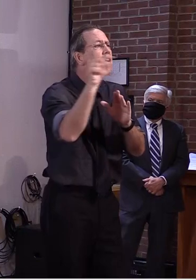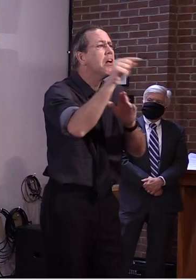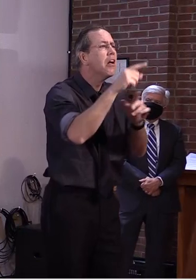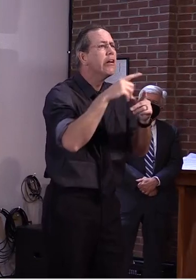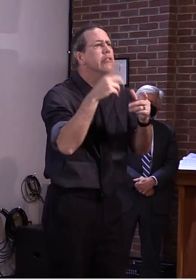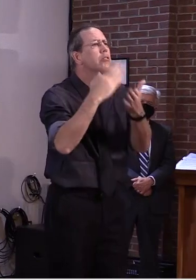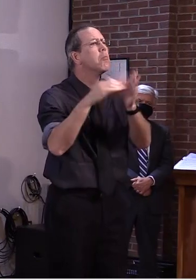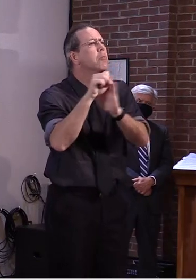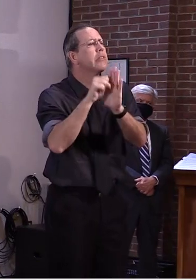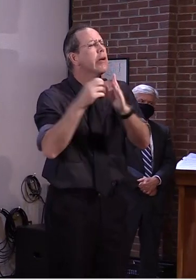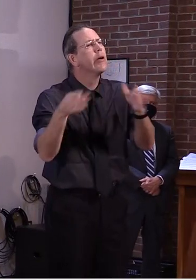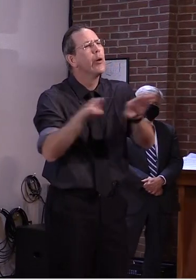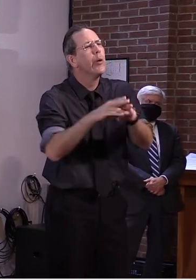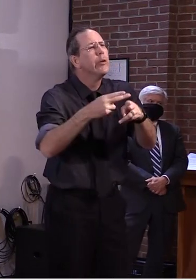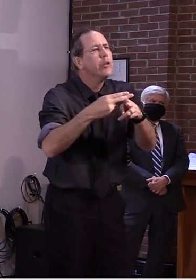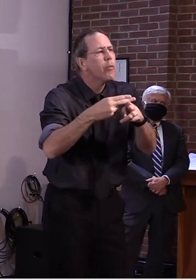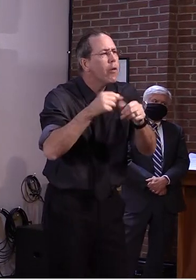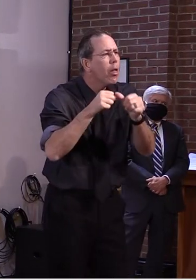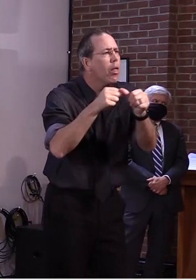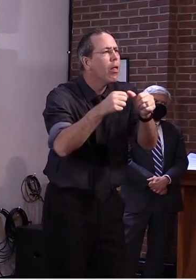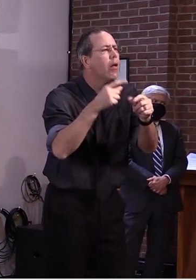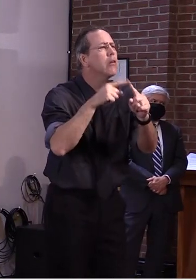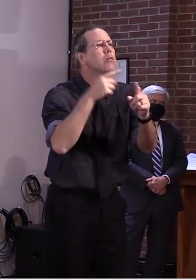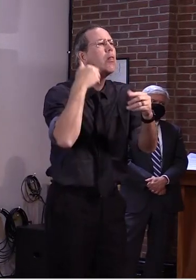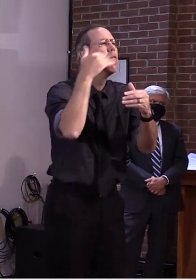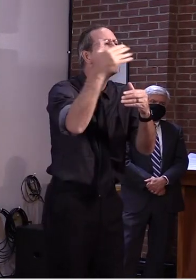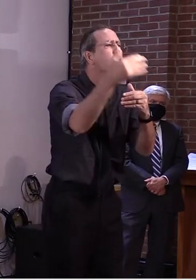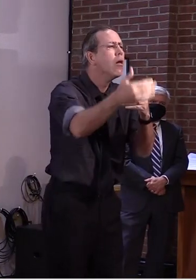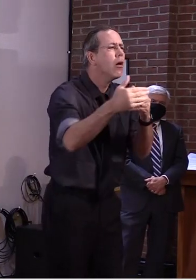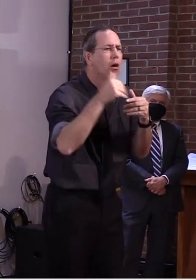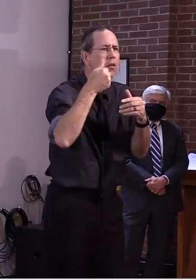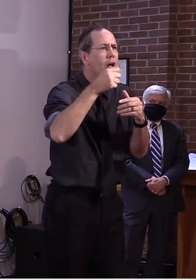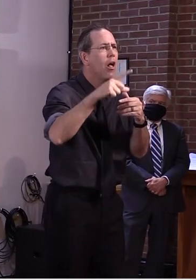vacation. Others announced their intention to reopen schools in May.